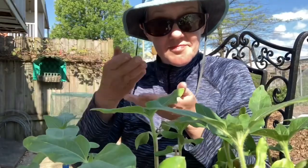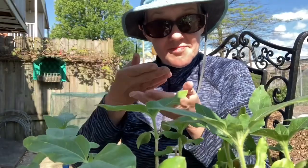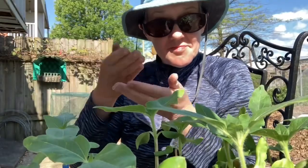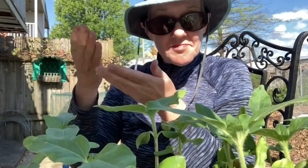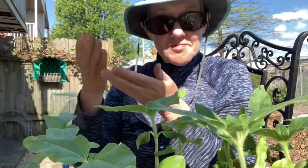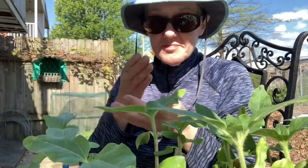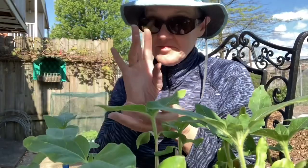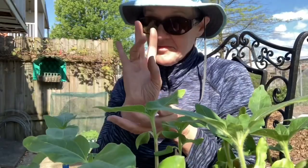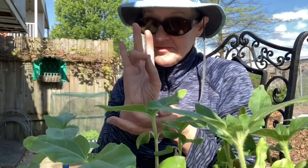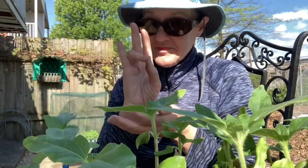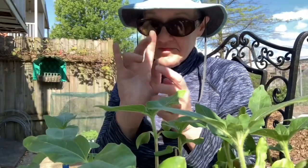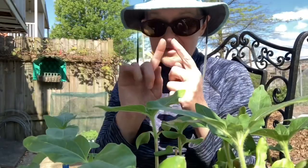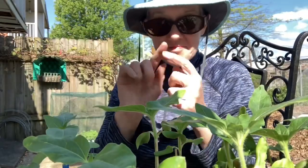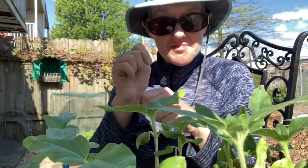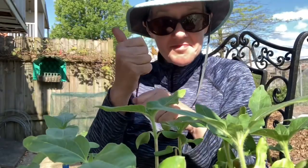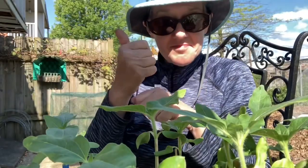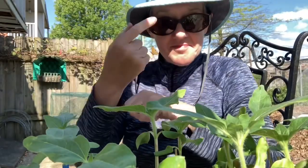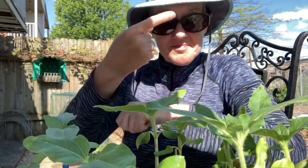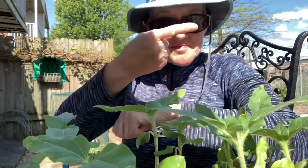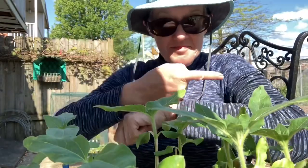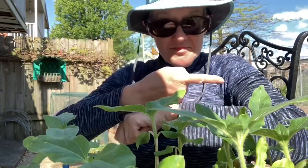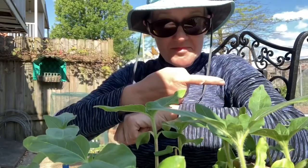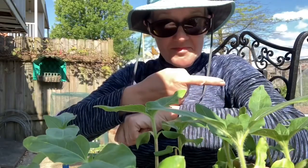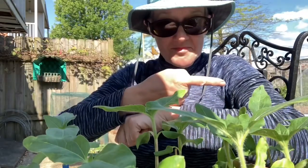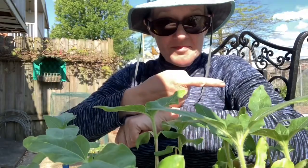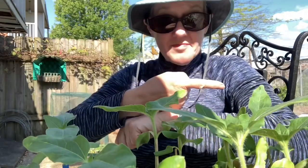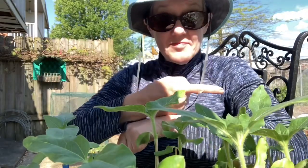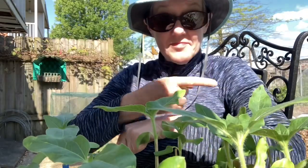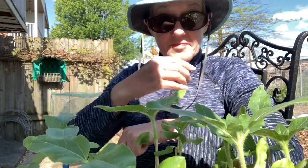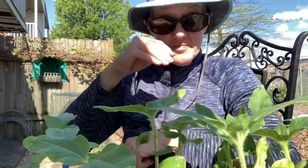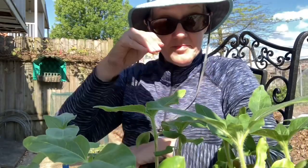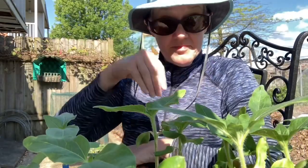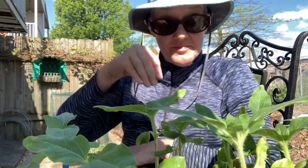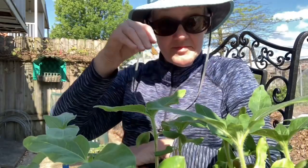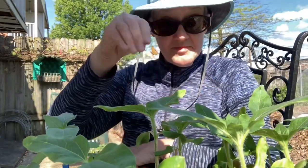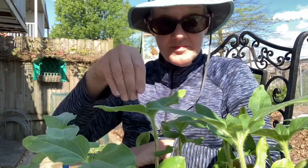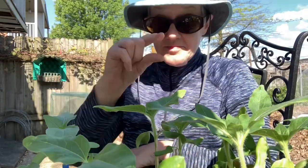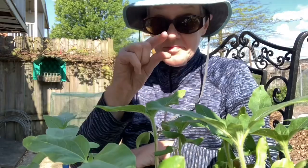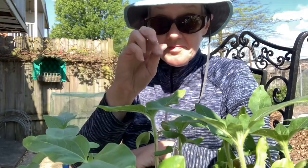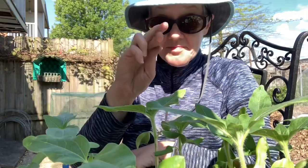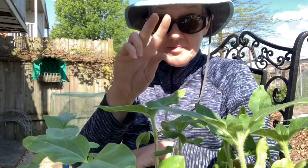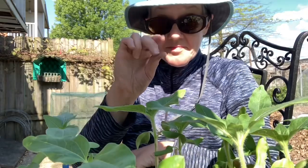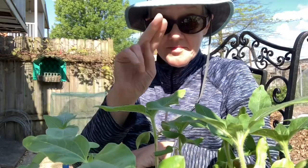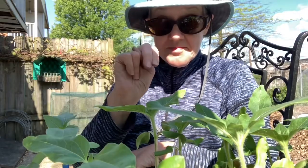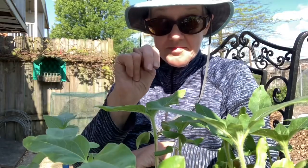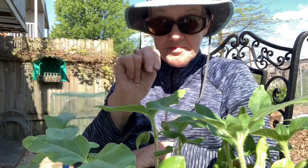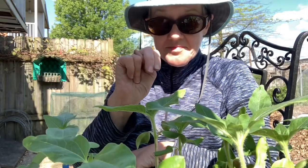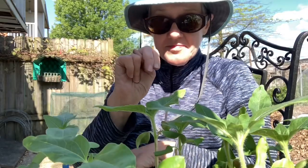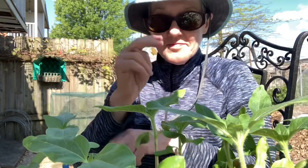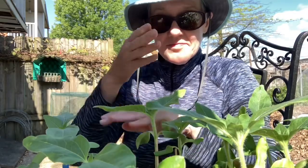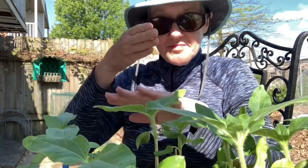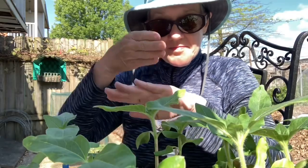We're going to bring them back and forth inside the house 7 to 10 days to harden off. Then plant them out into the